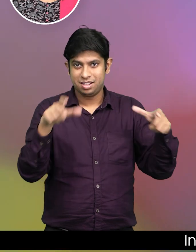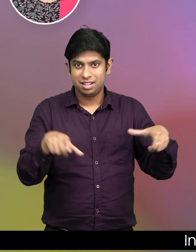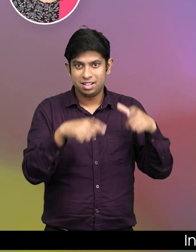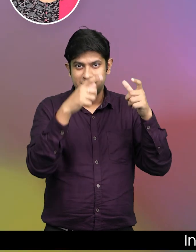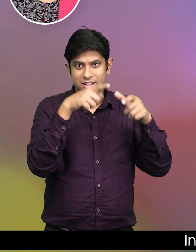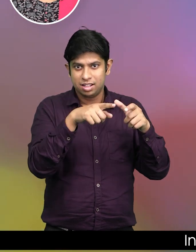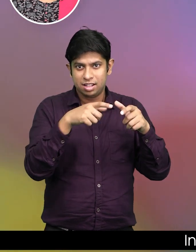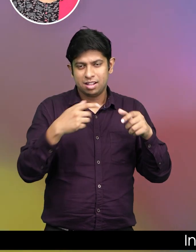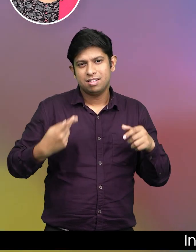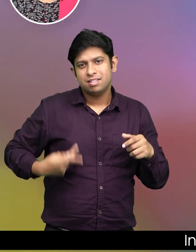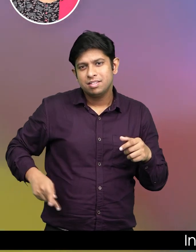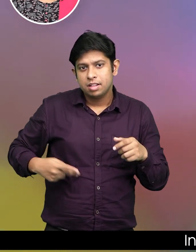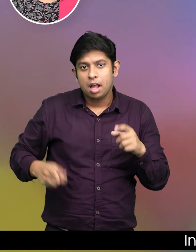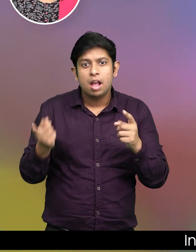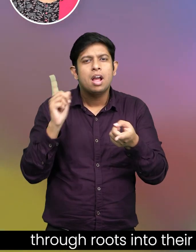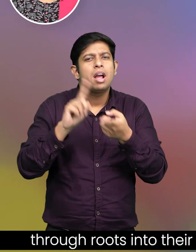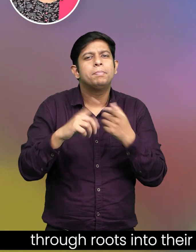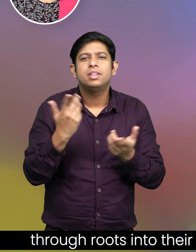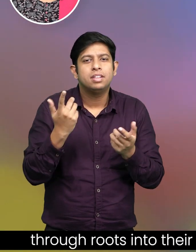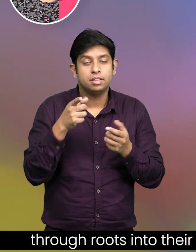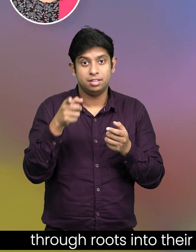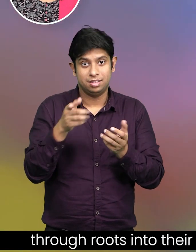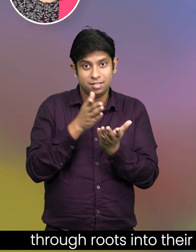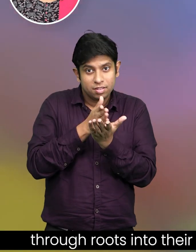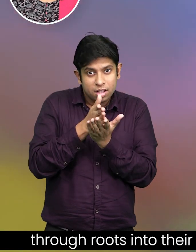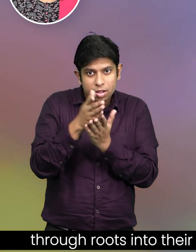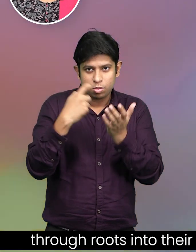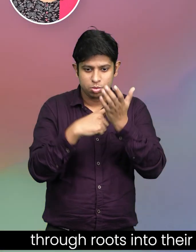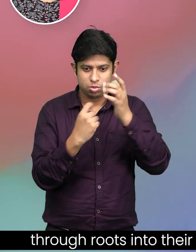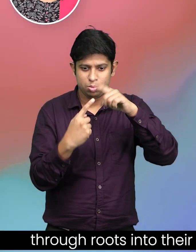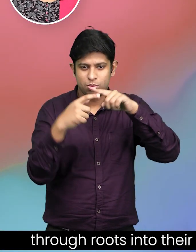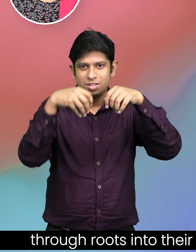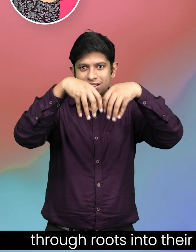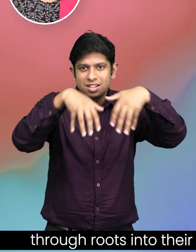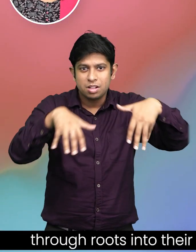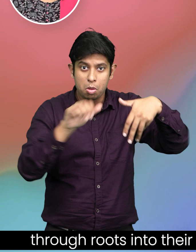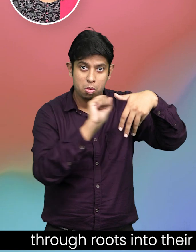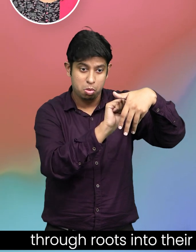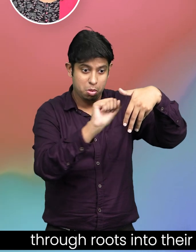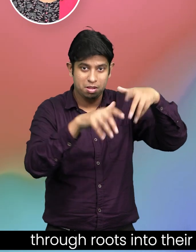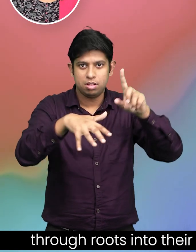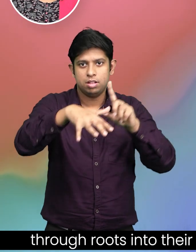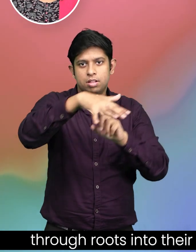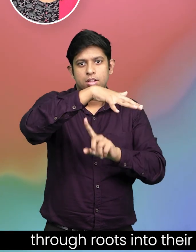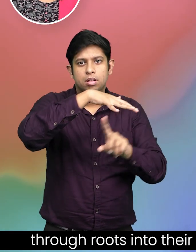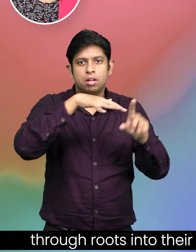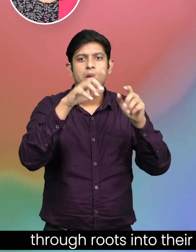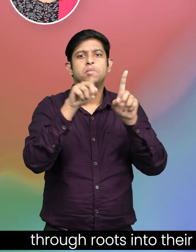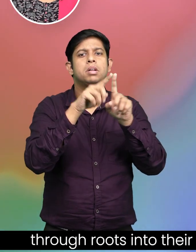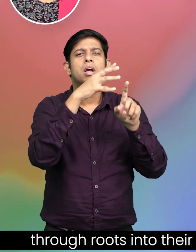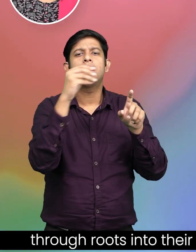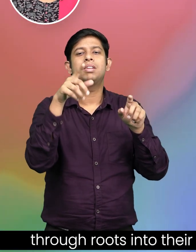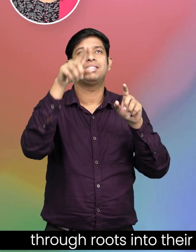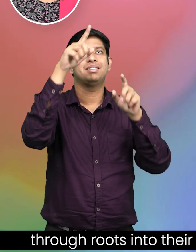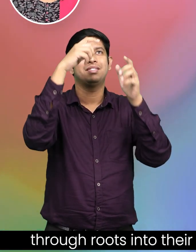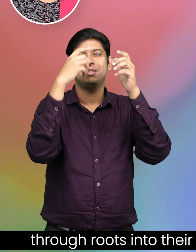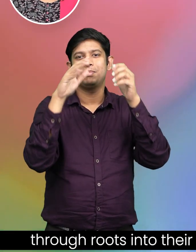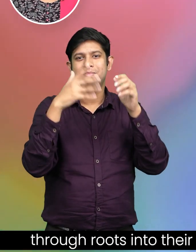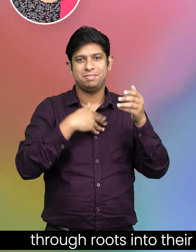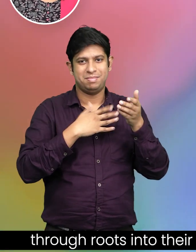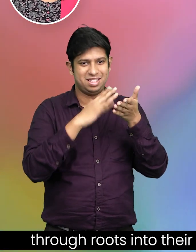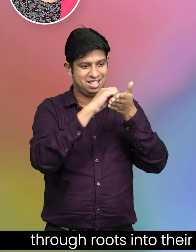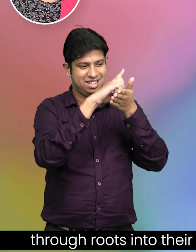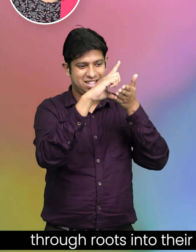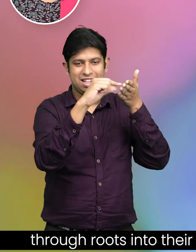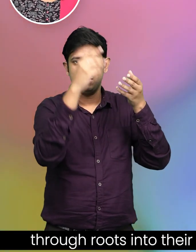plants, excretion occurs through roots into their surroundings and falling of